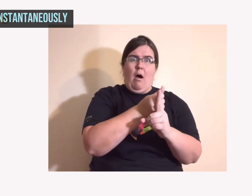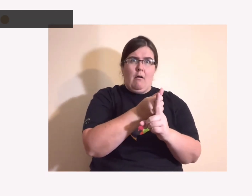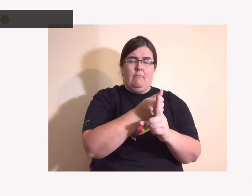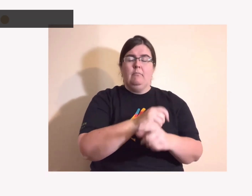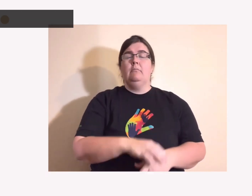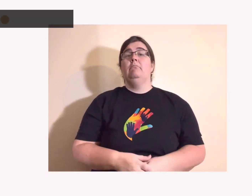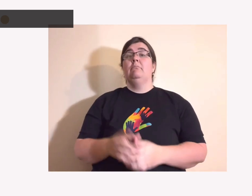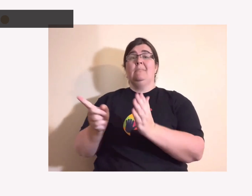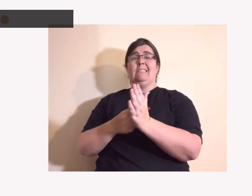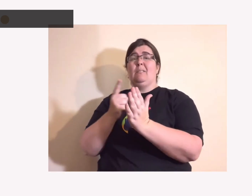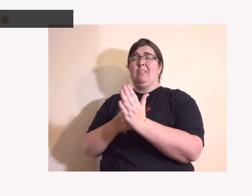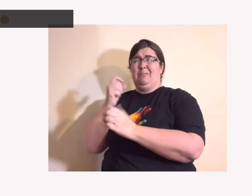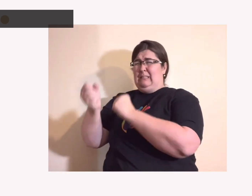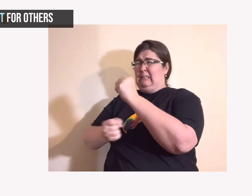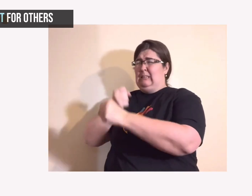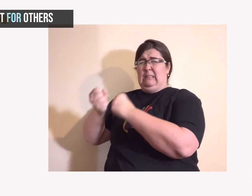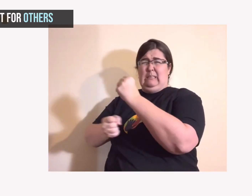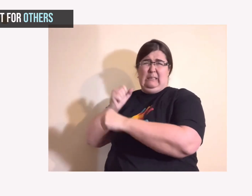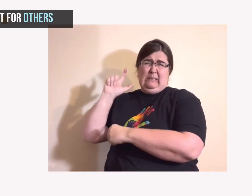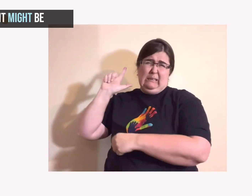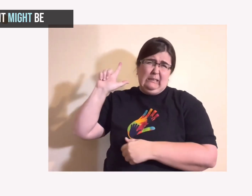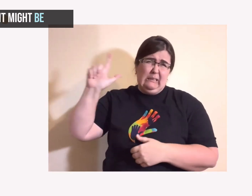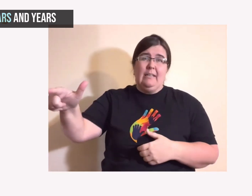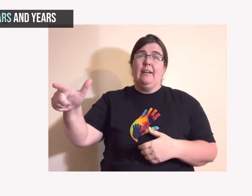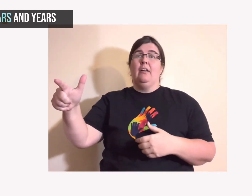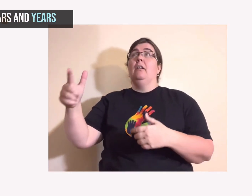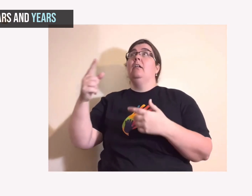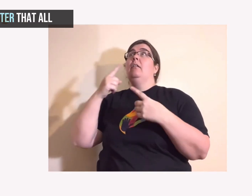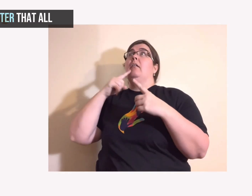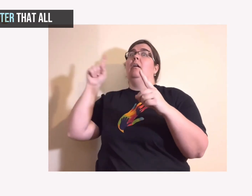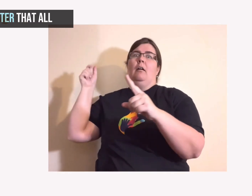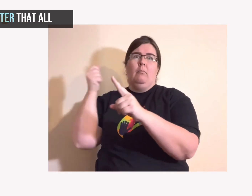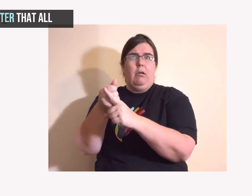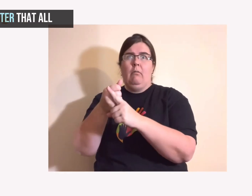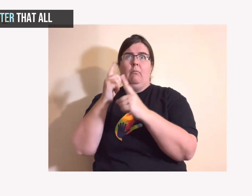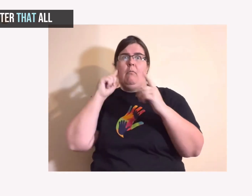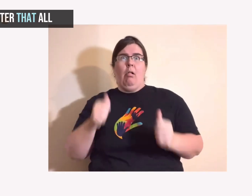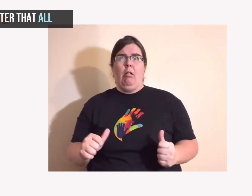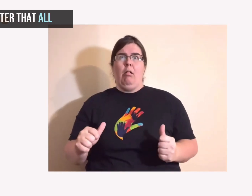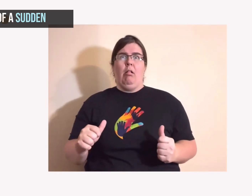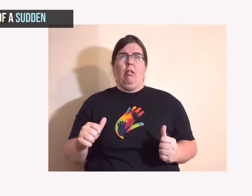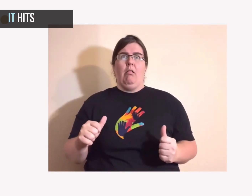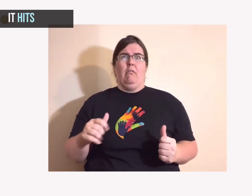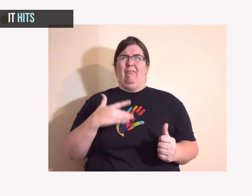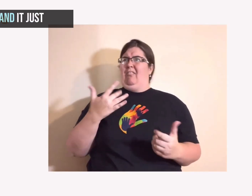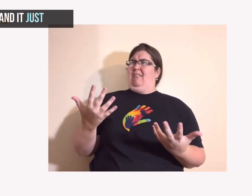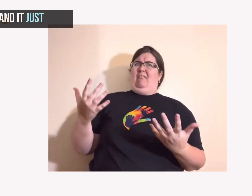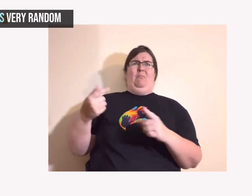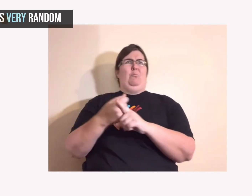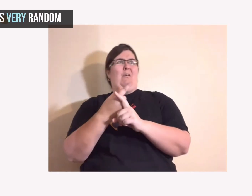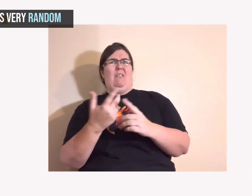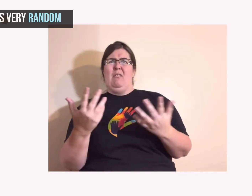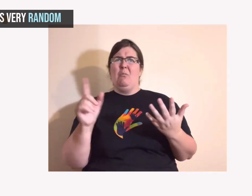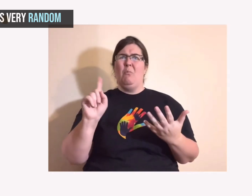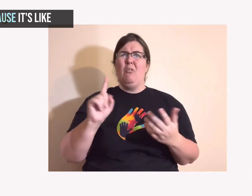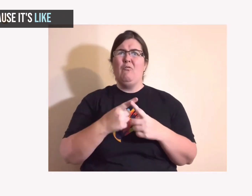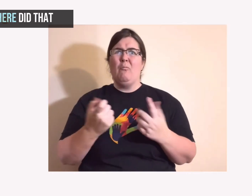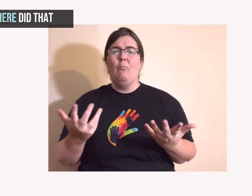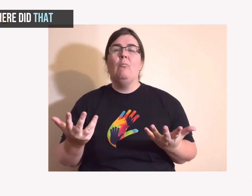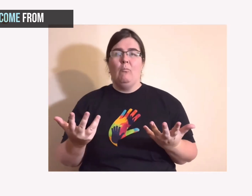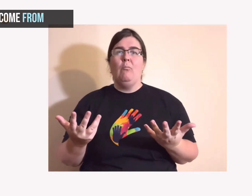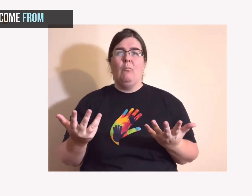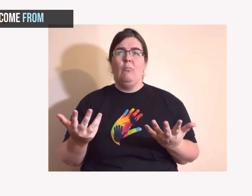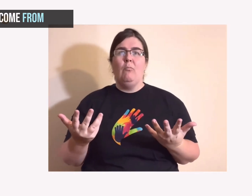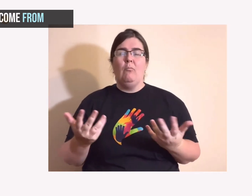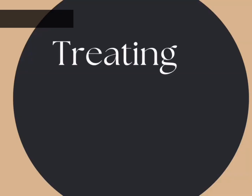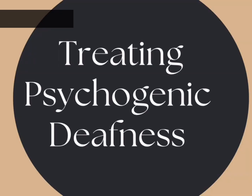instantaneously. But for others, it might be years and years later that all of a sudden it hits, and it just feels very random because it's like, where did